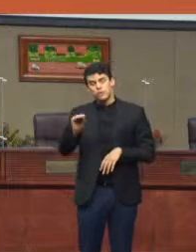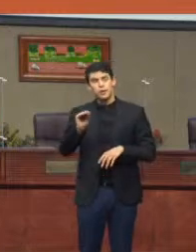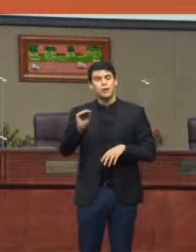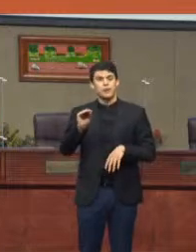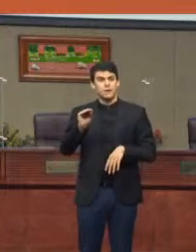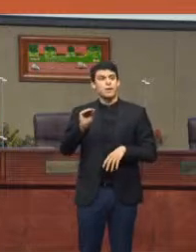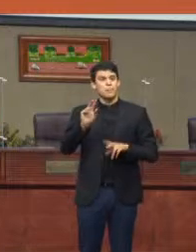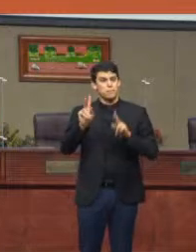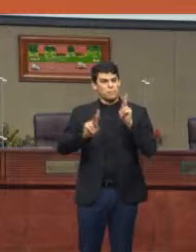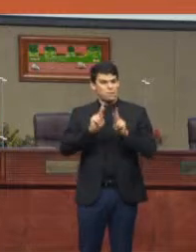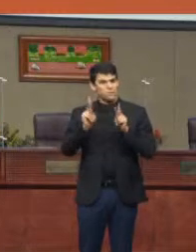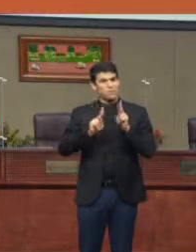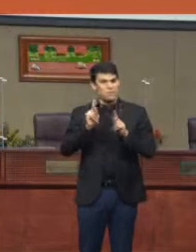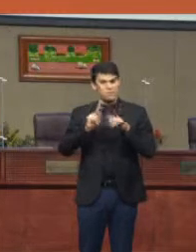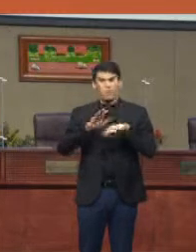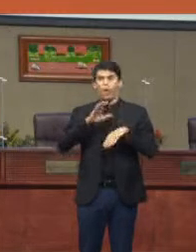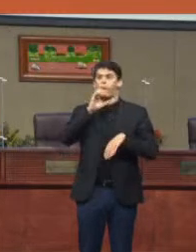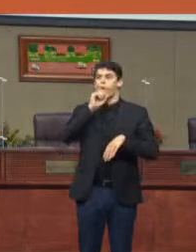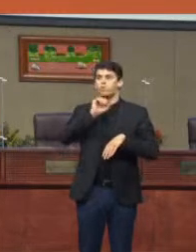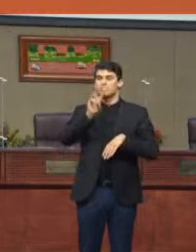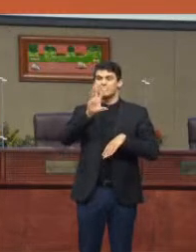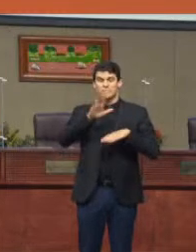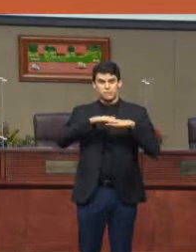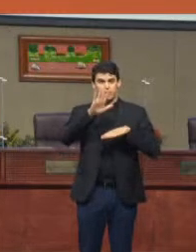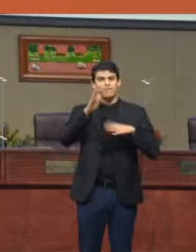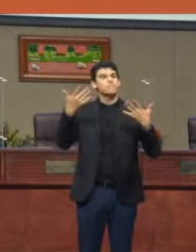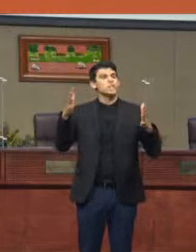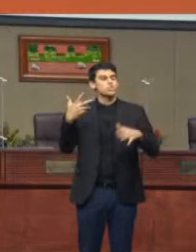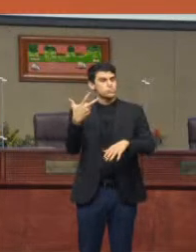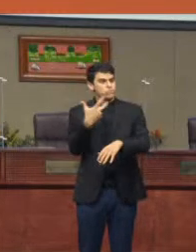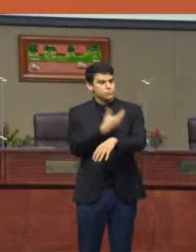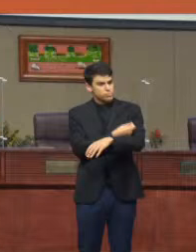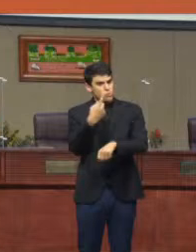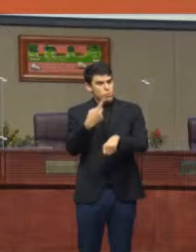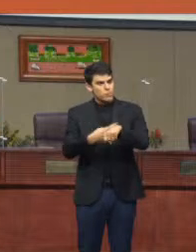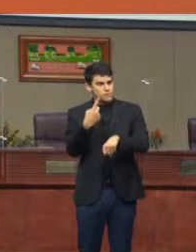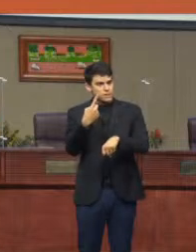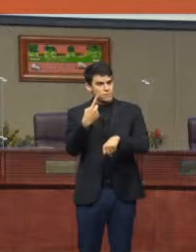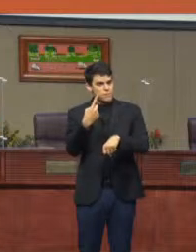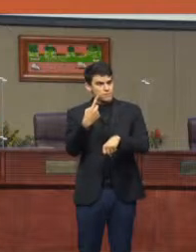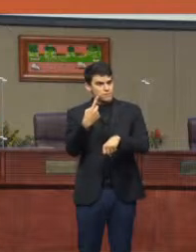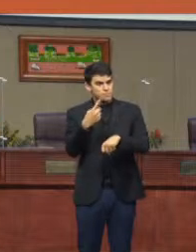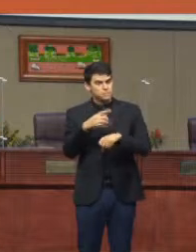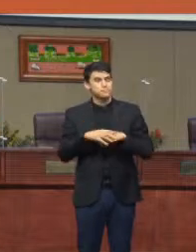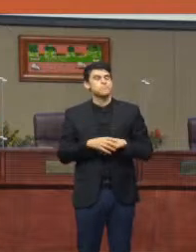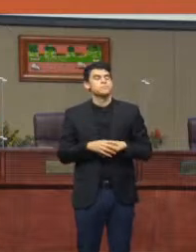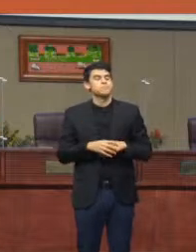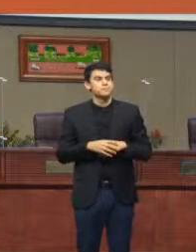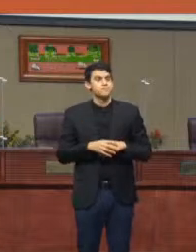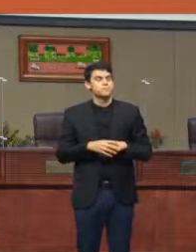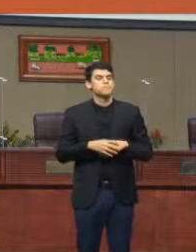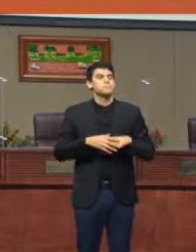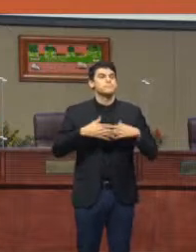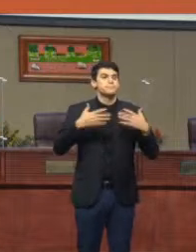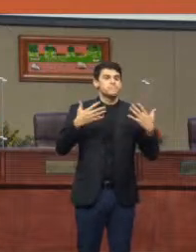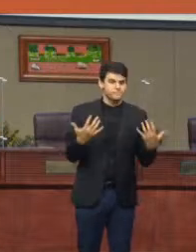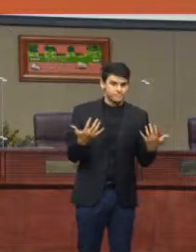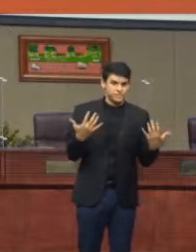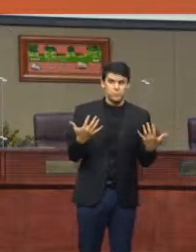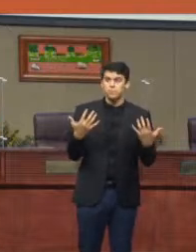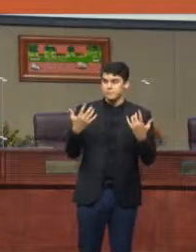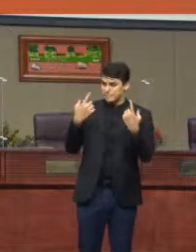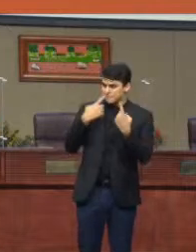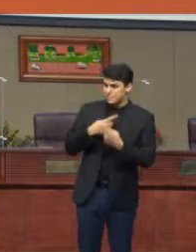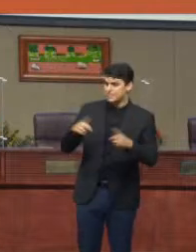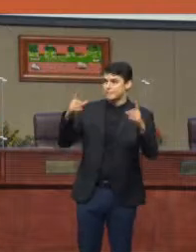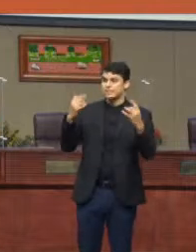60 and older having received at least one dose of vaccine. Consequently, I'm announcing today that